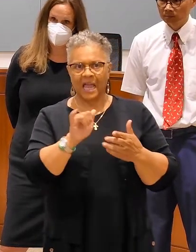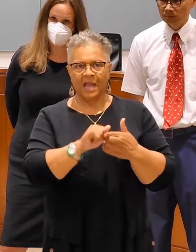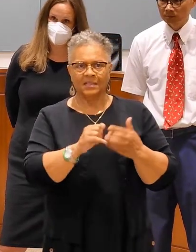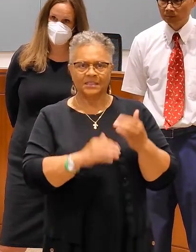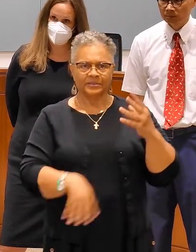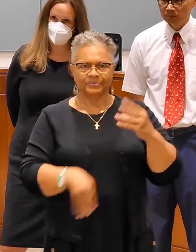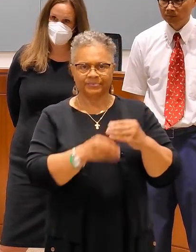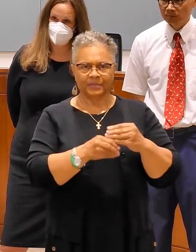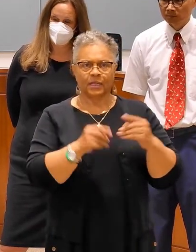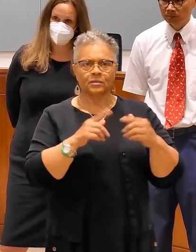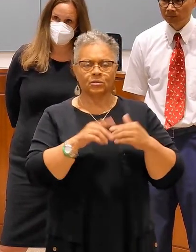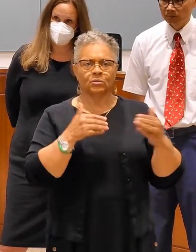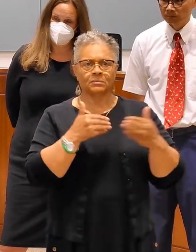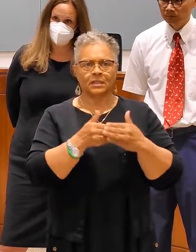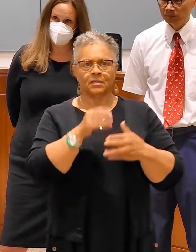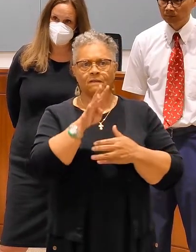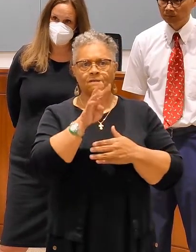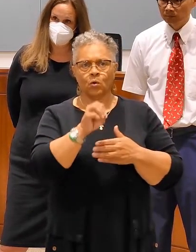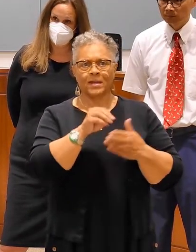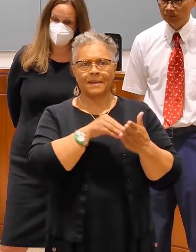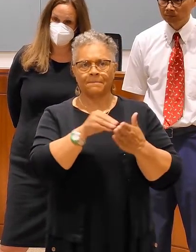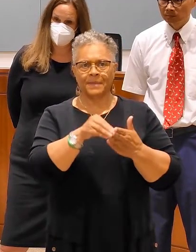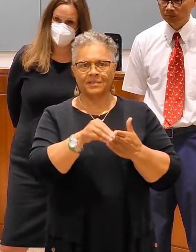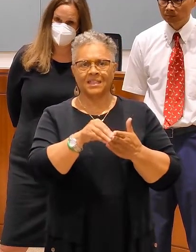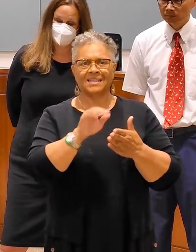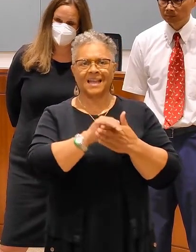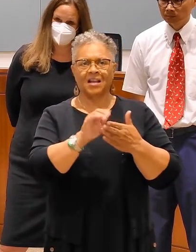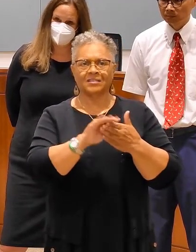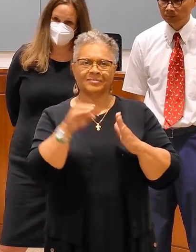nearly $40 million in deficit.